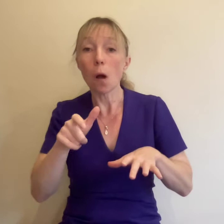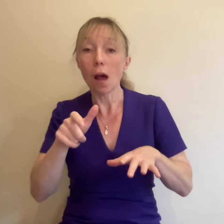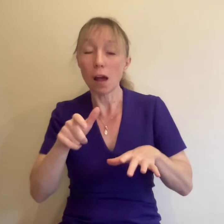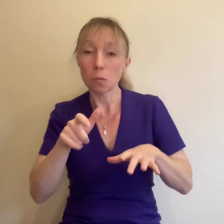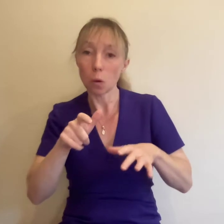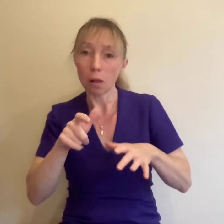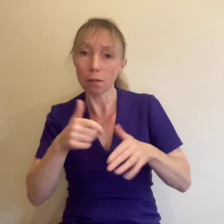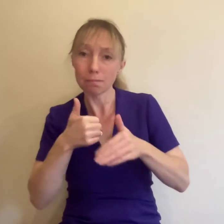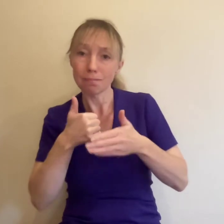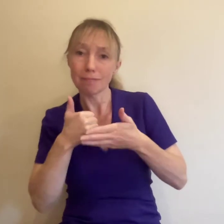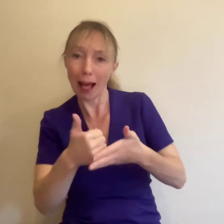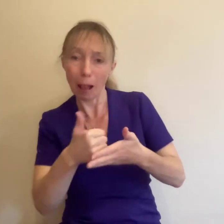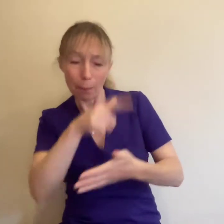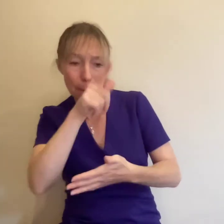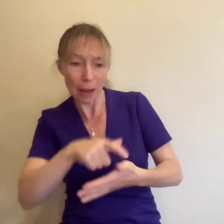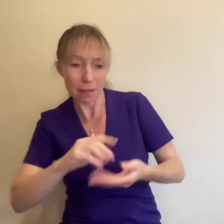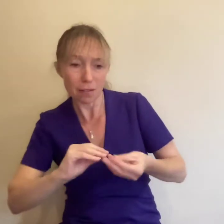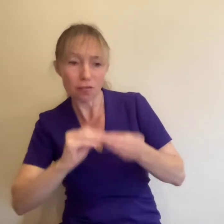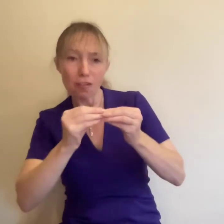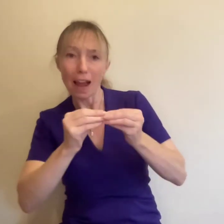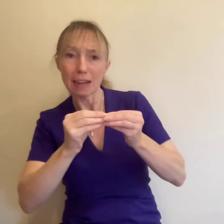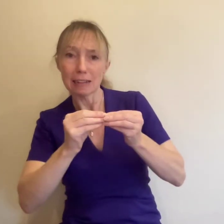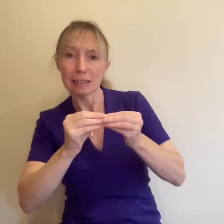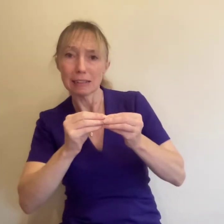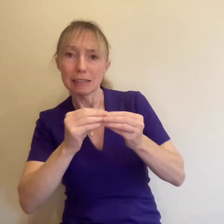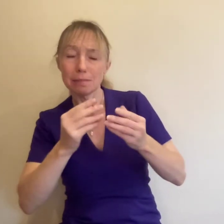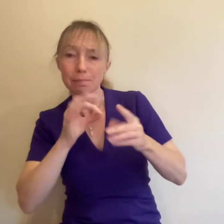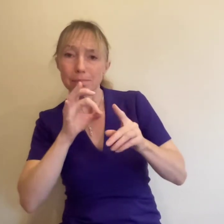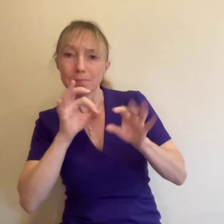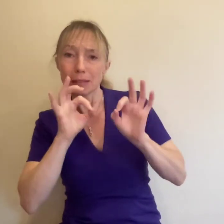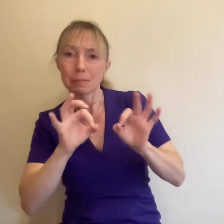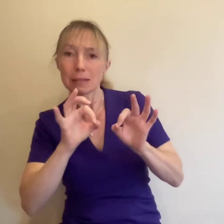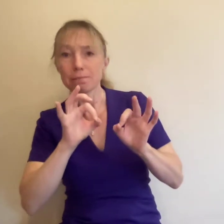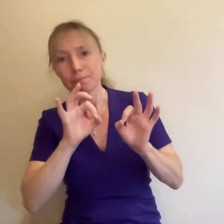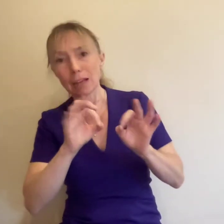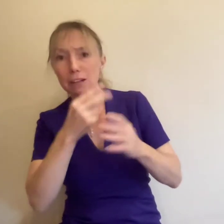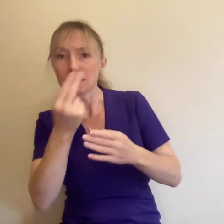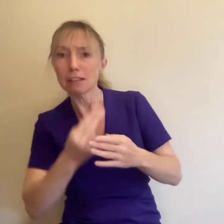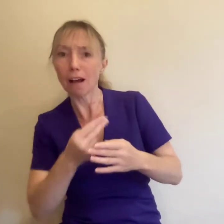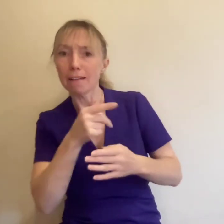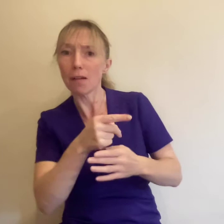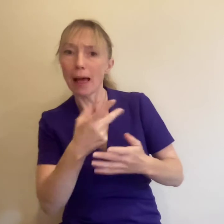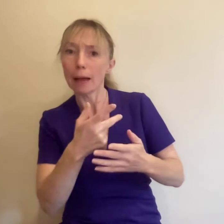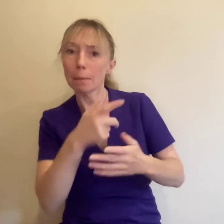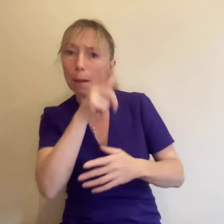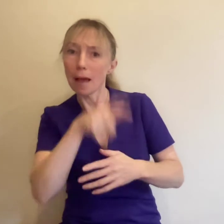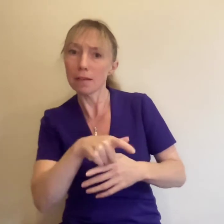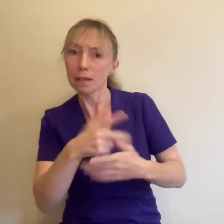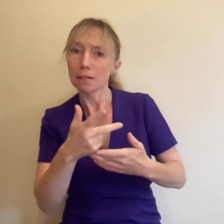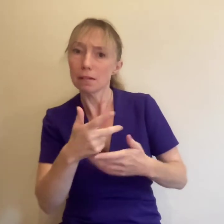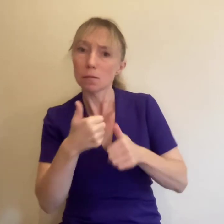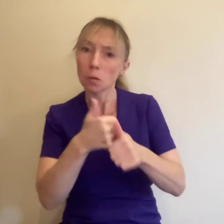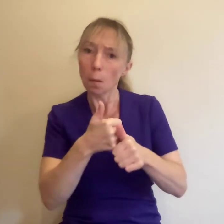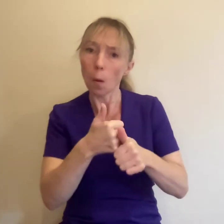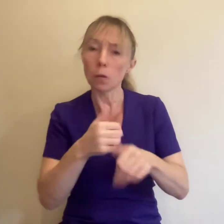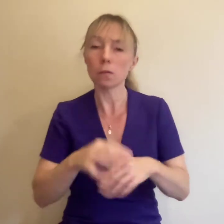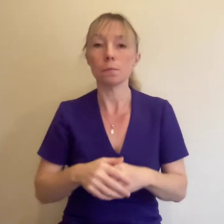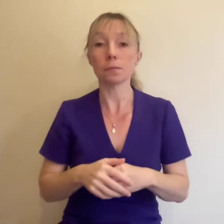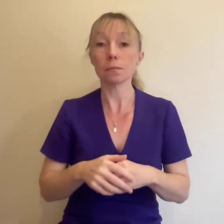12 months of their bursary. How will the bursary be paid? We will agree with each successful